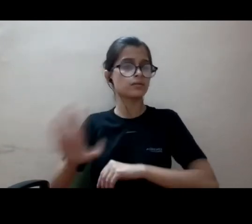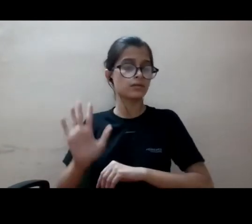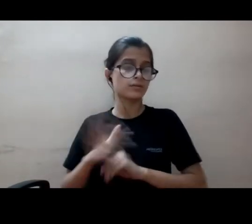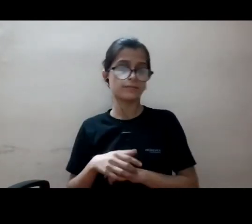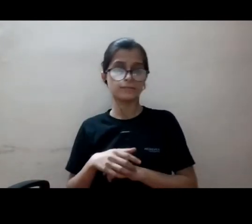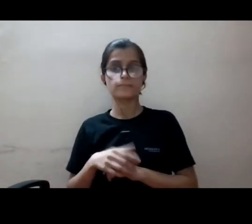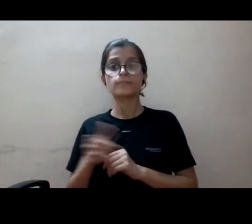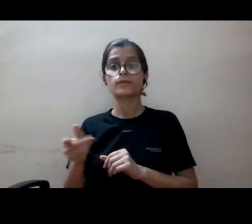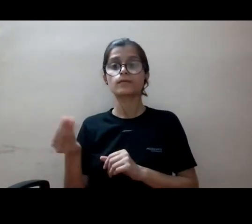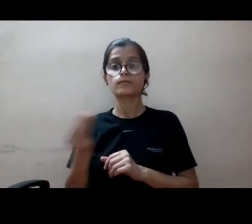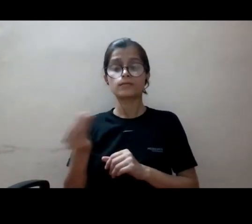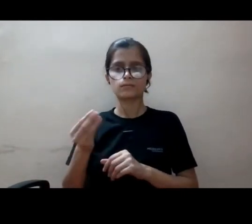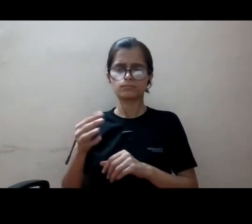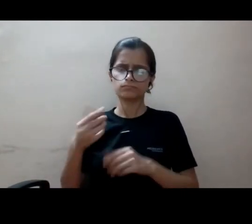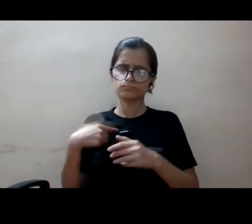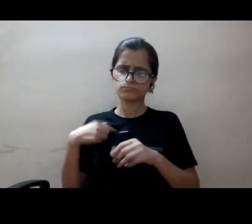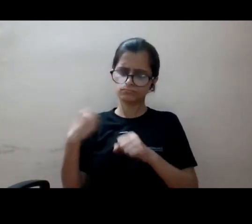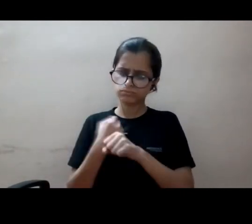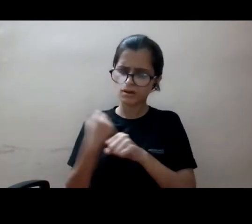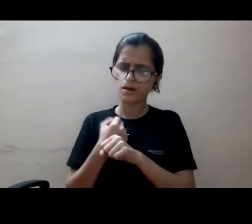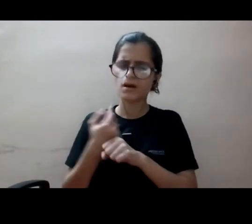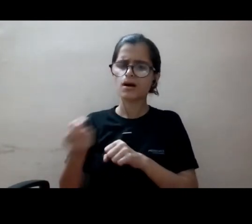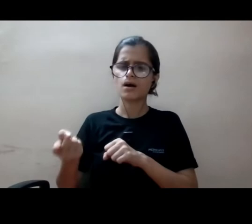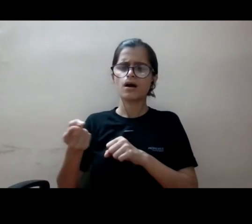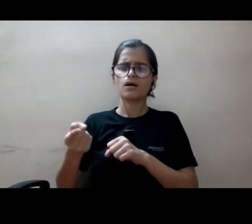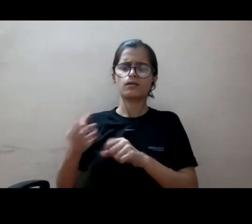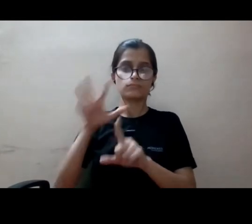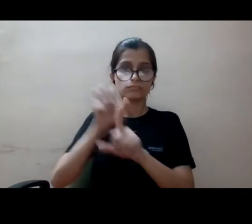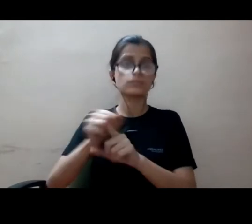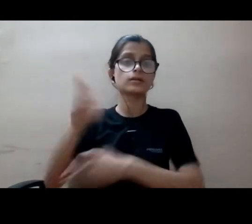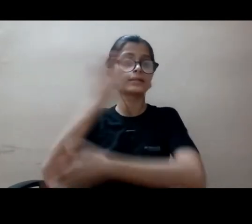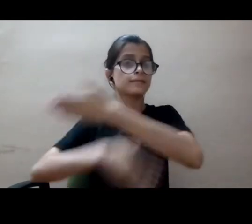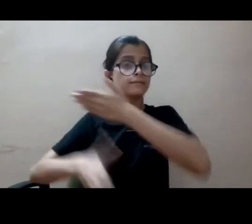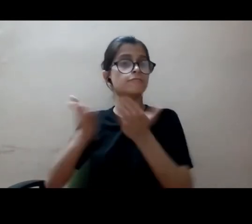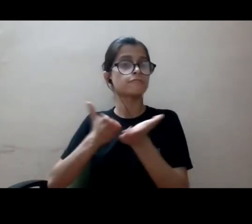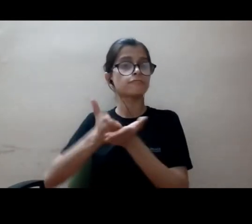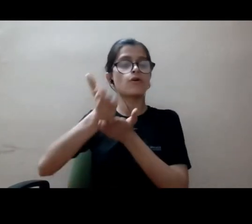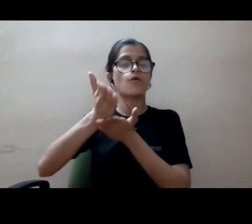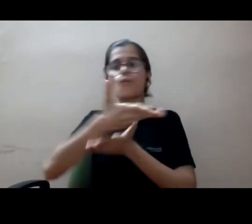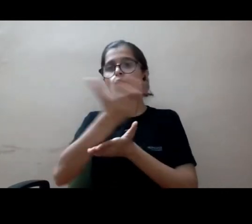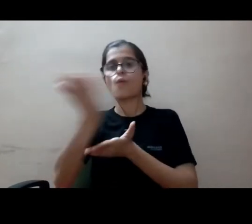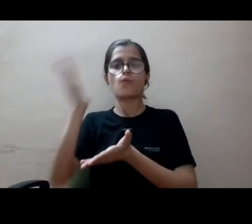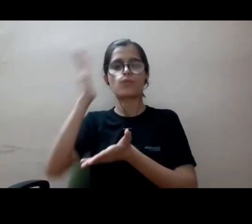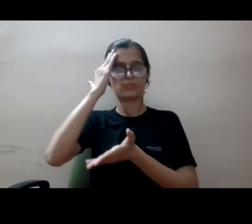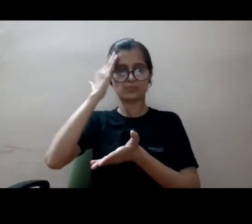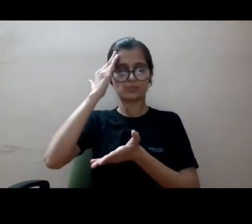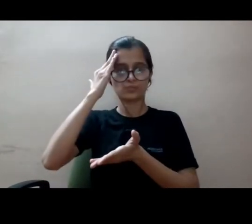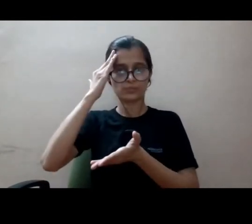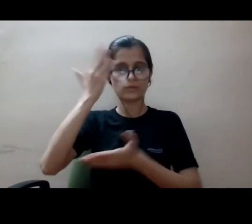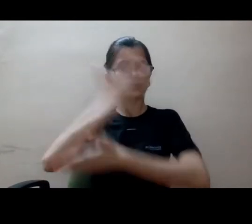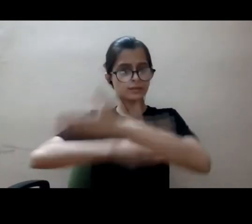who implicitly recognized disability as a way of knowing, disability